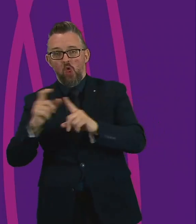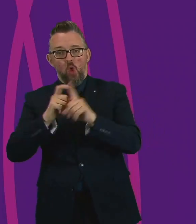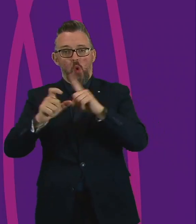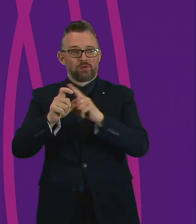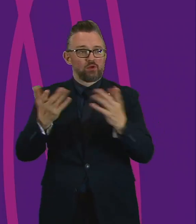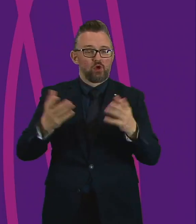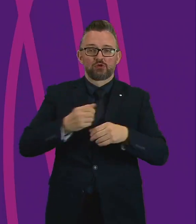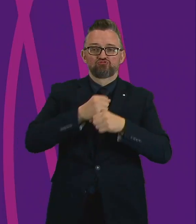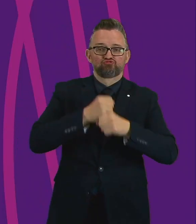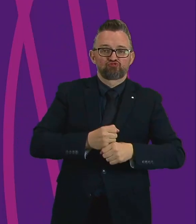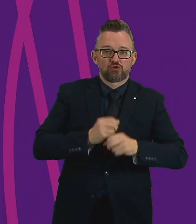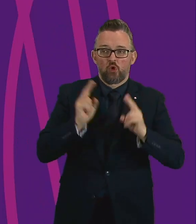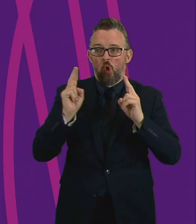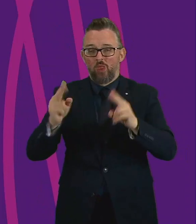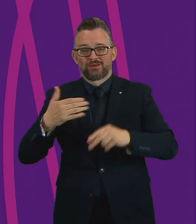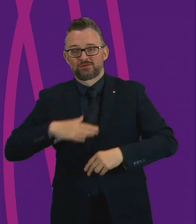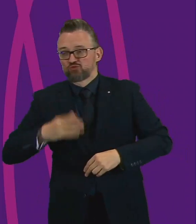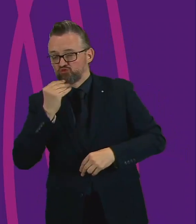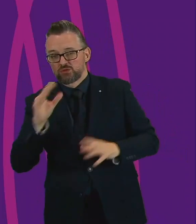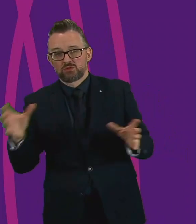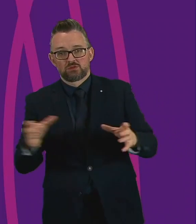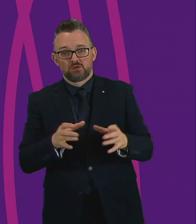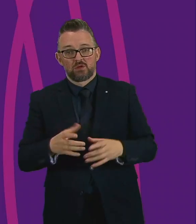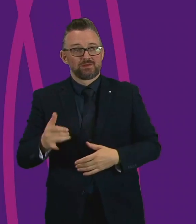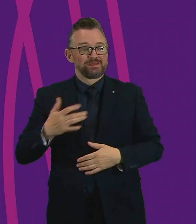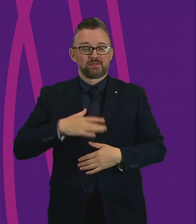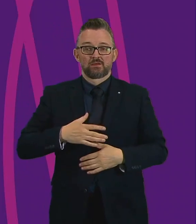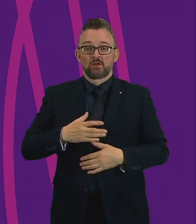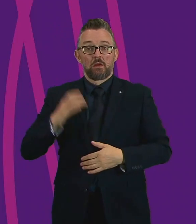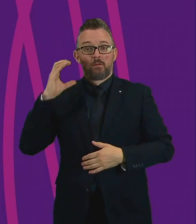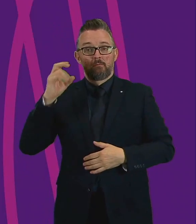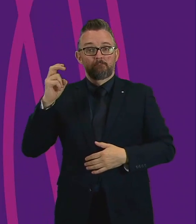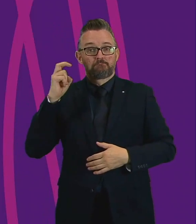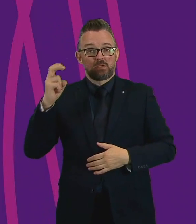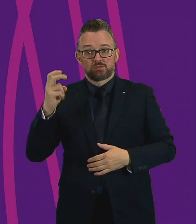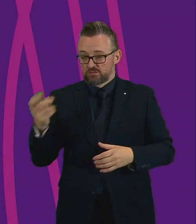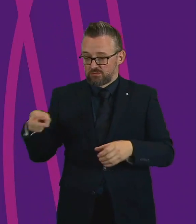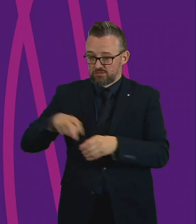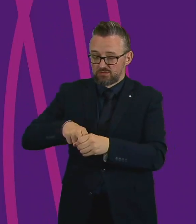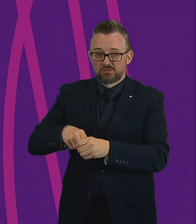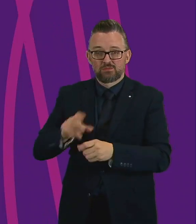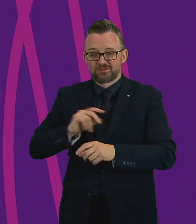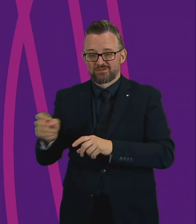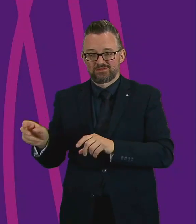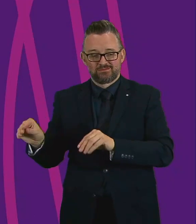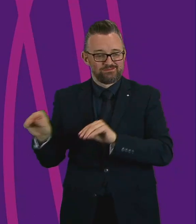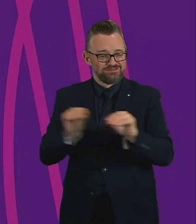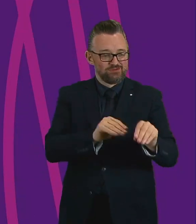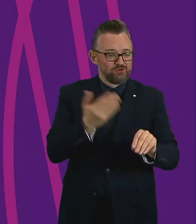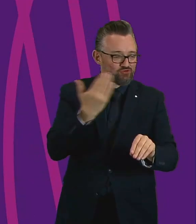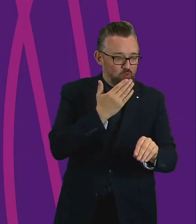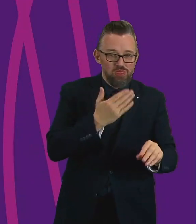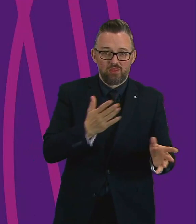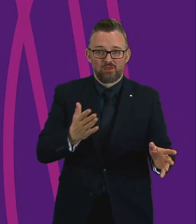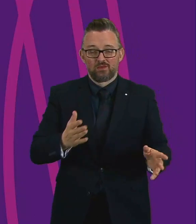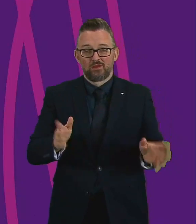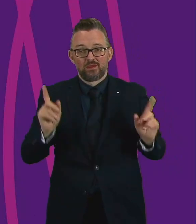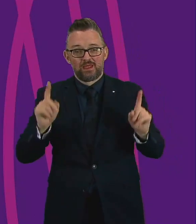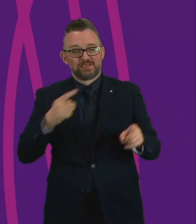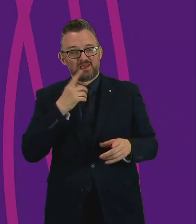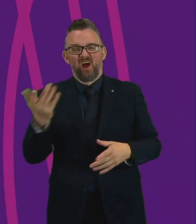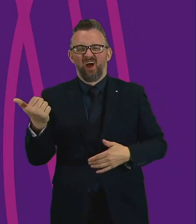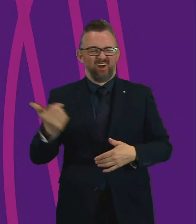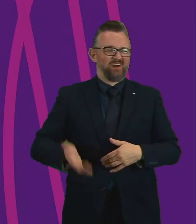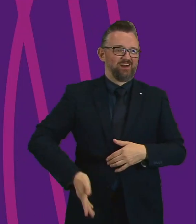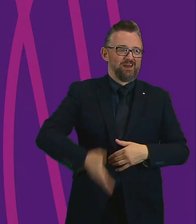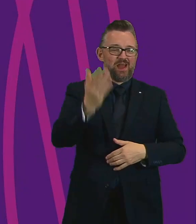church halls and the like. We need more buses to transport children to school. We can't simply say they can go to